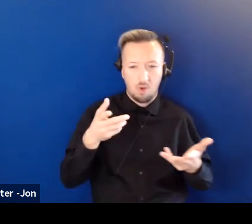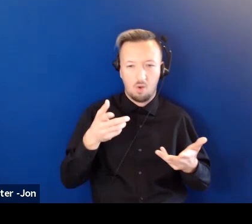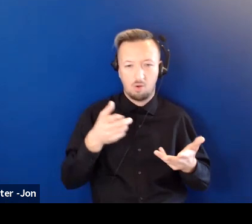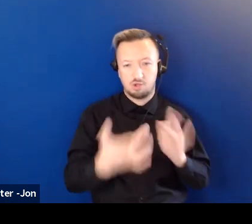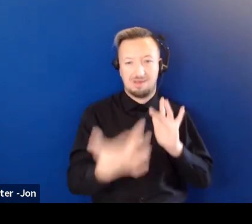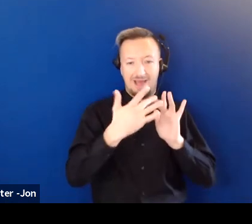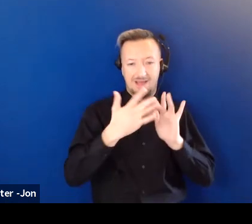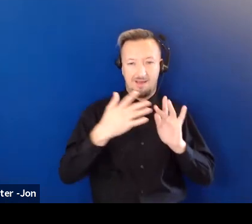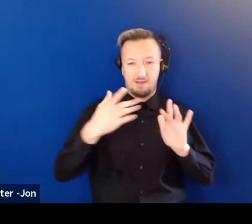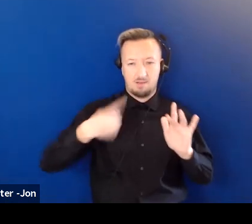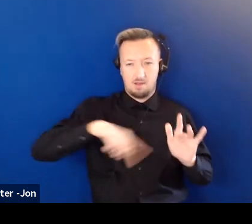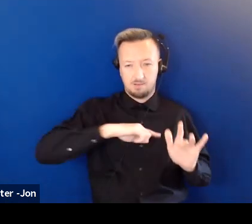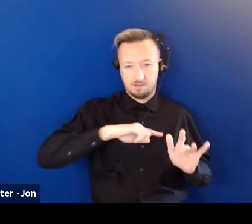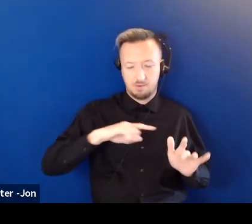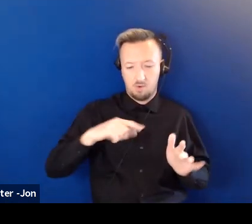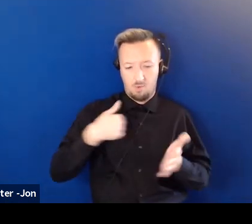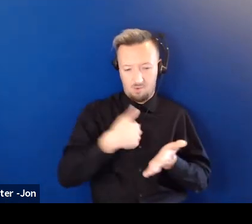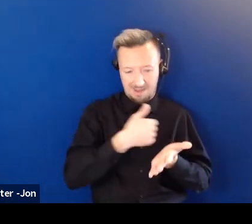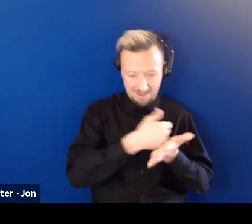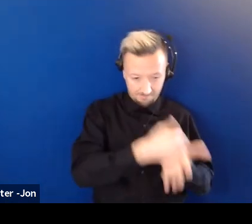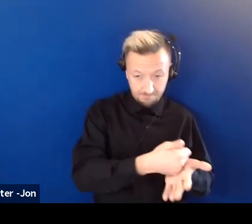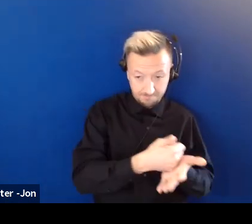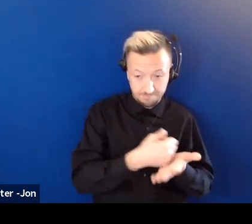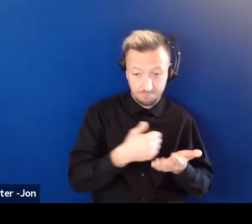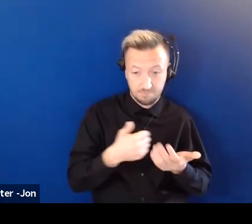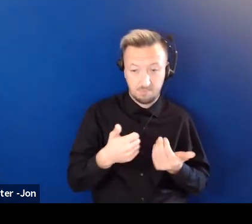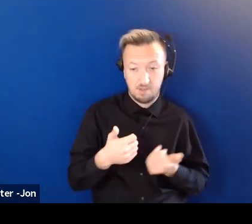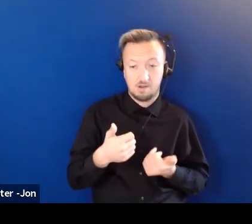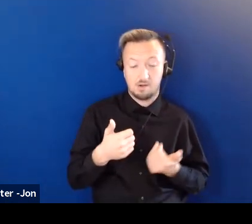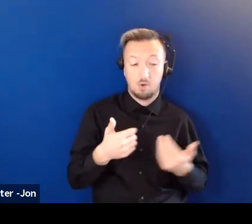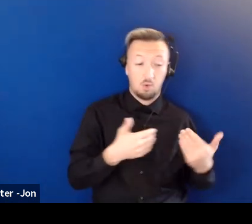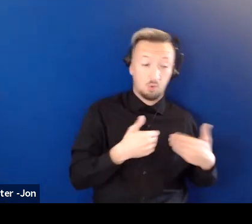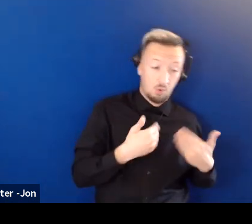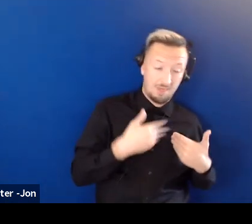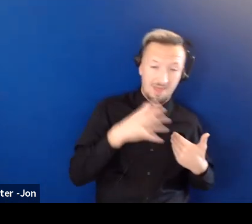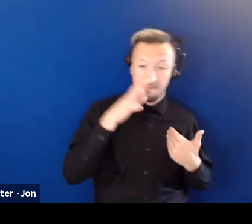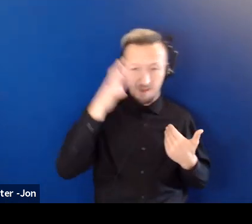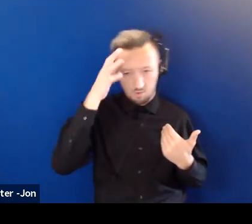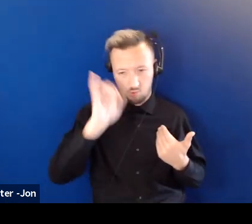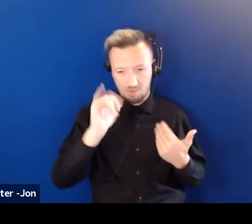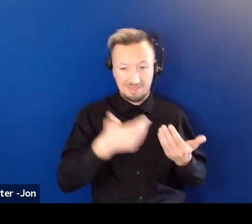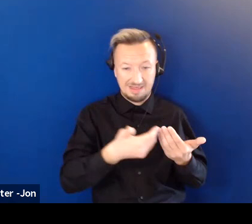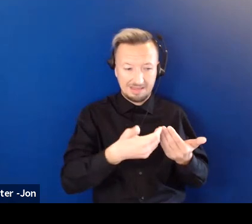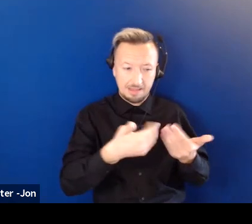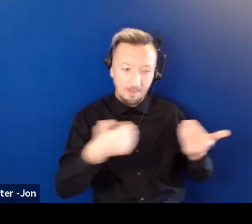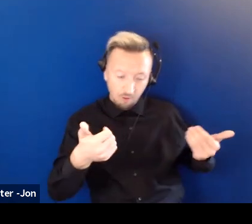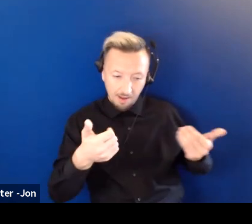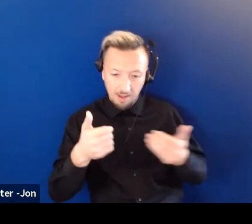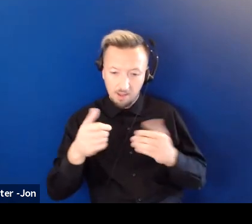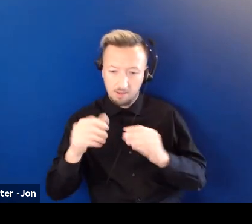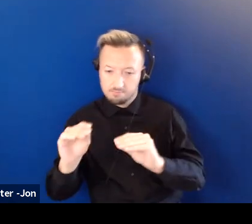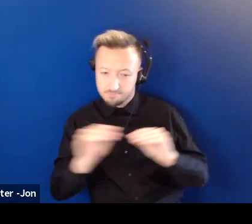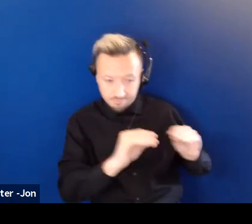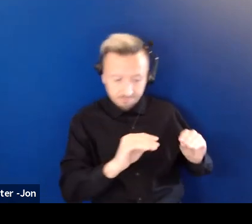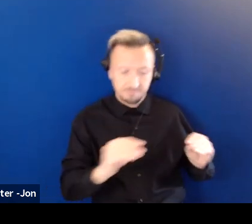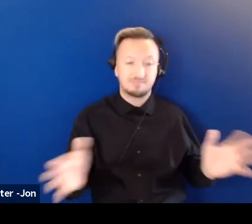We try and separate out parents and youth too, and then also bring them together,